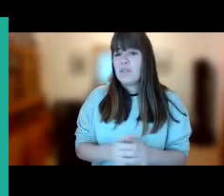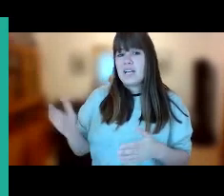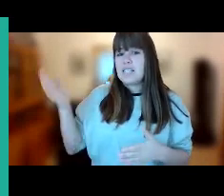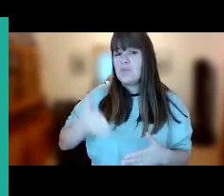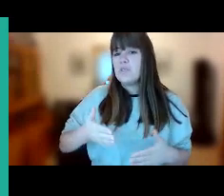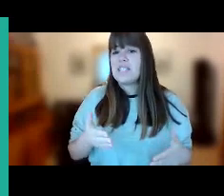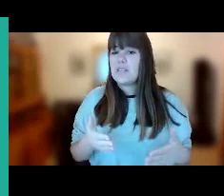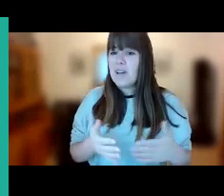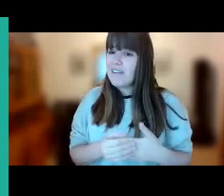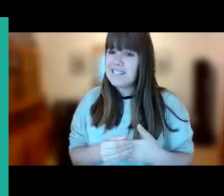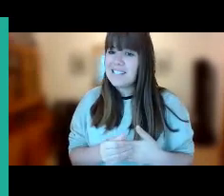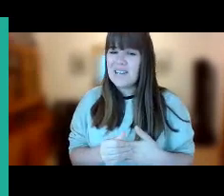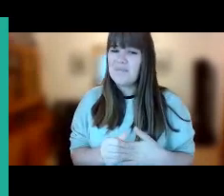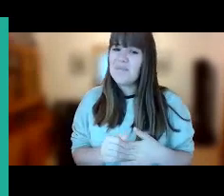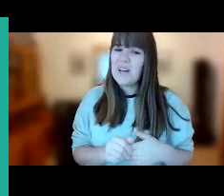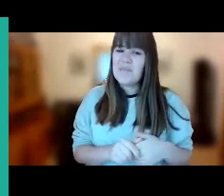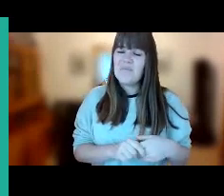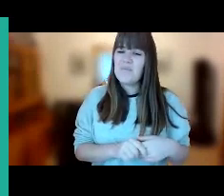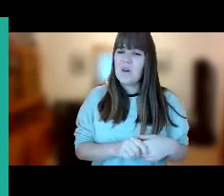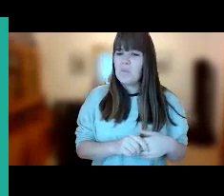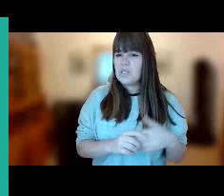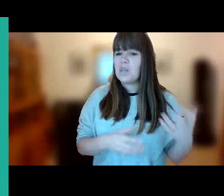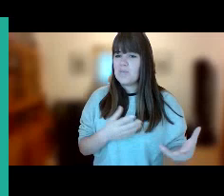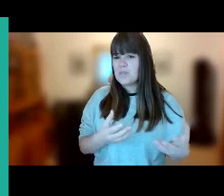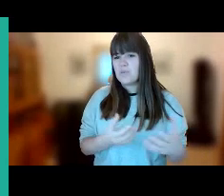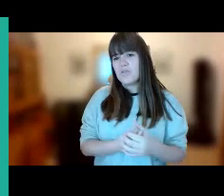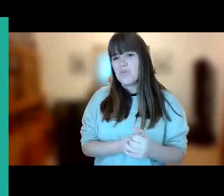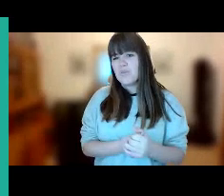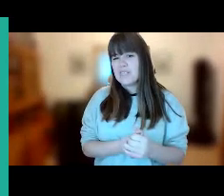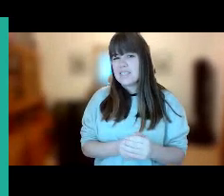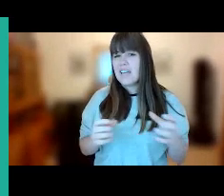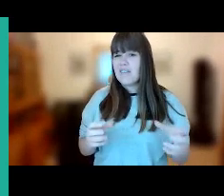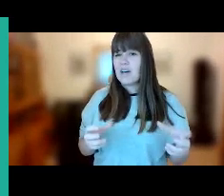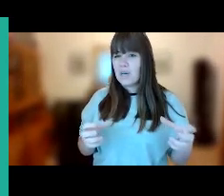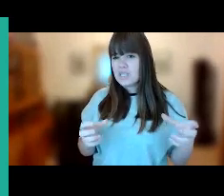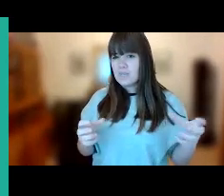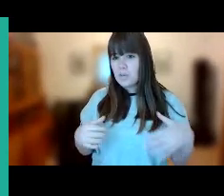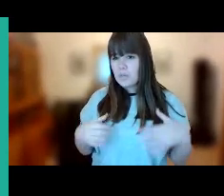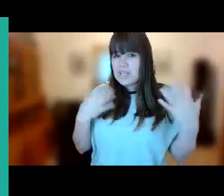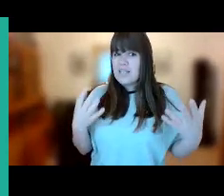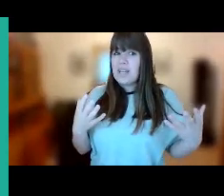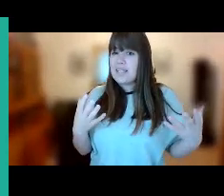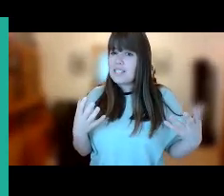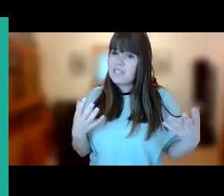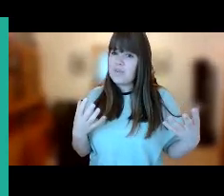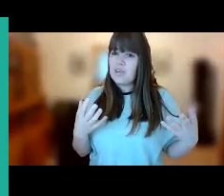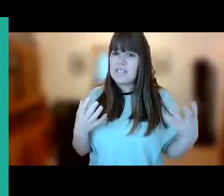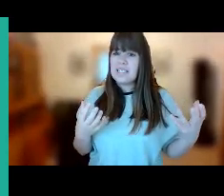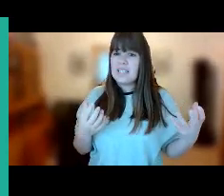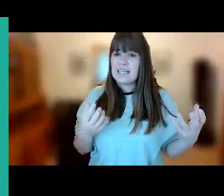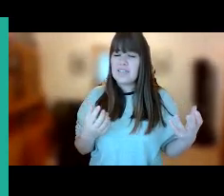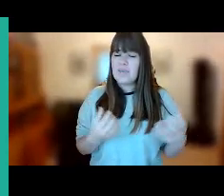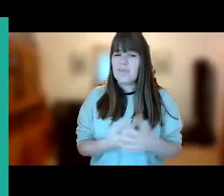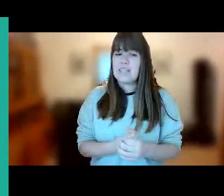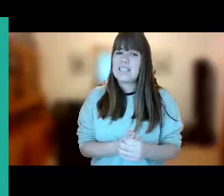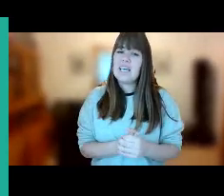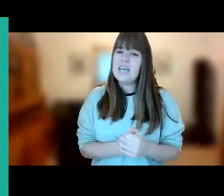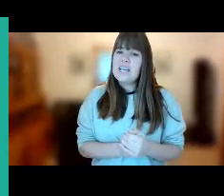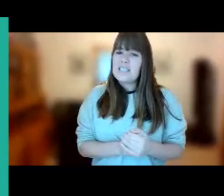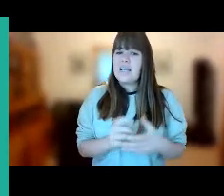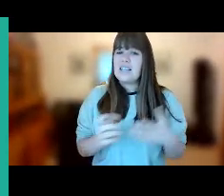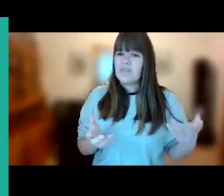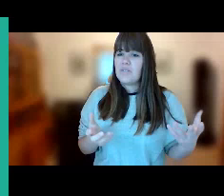people feel that that's an automatic barrier to them when we're talking about Sport for Confidence, and hearing that word sport brings up negative experiences and negative